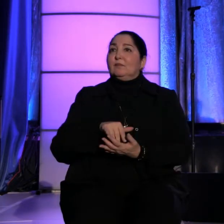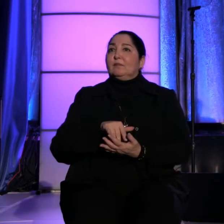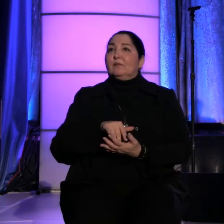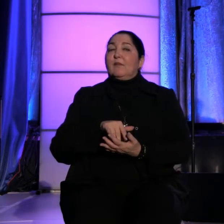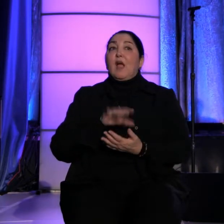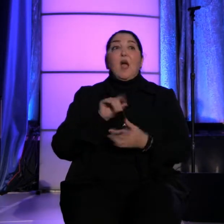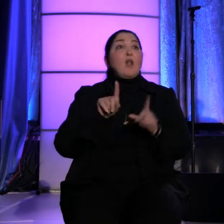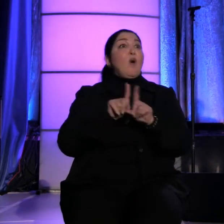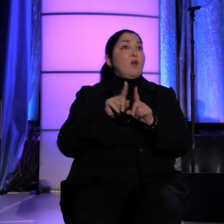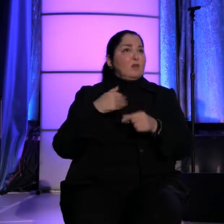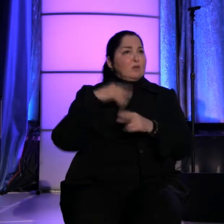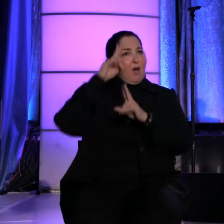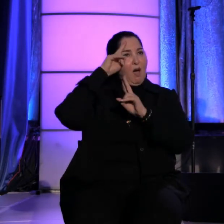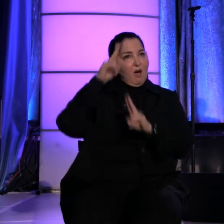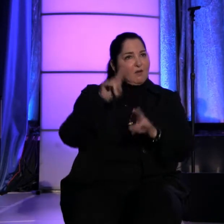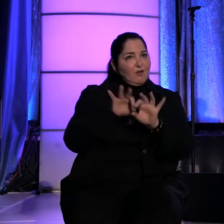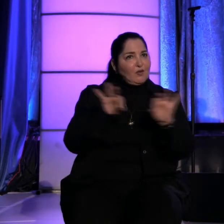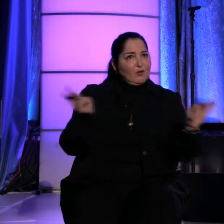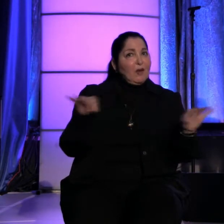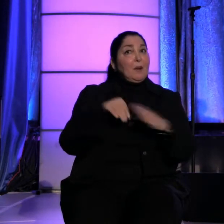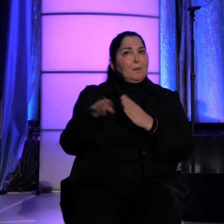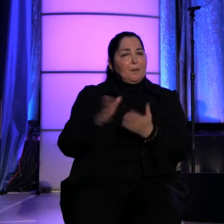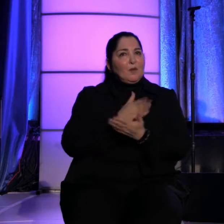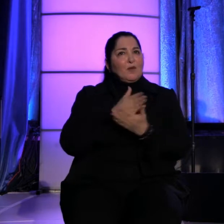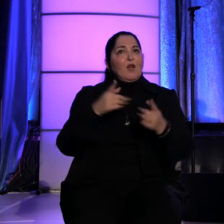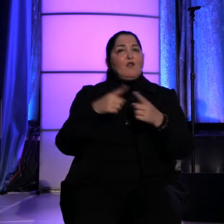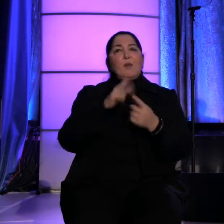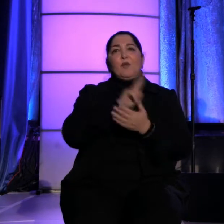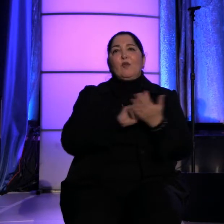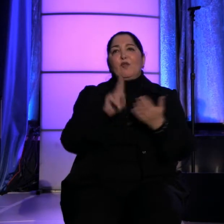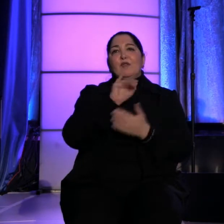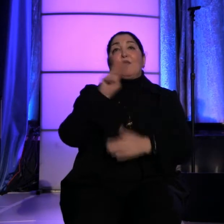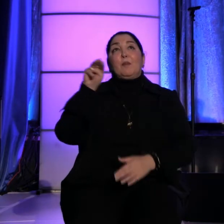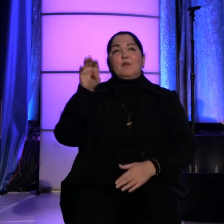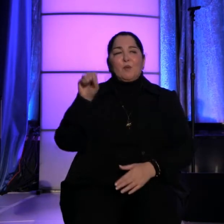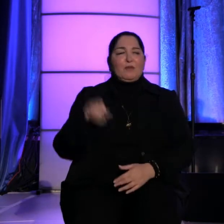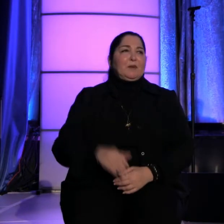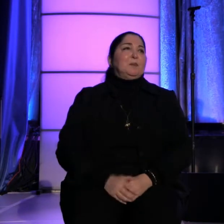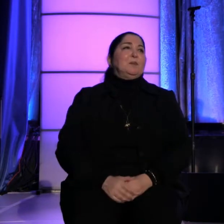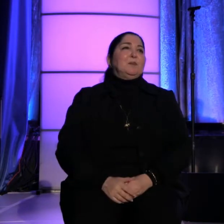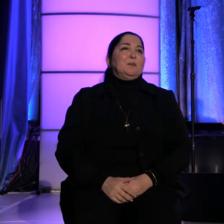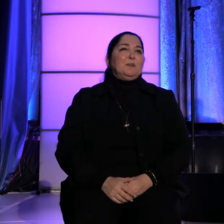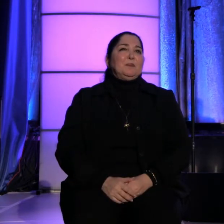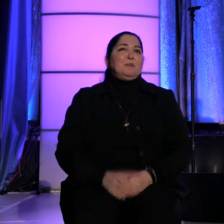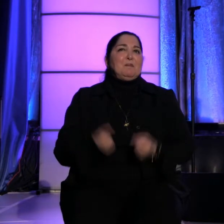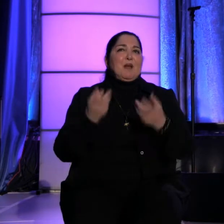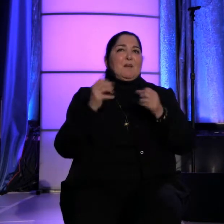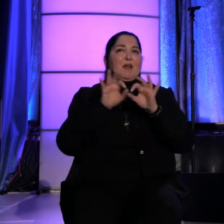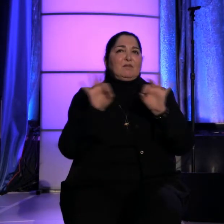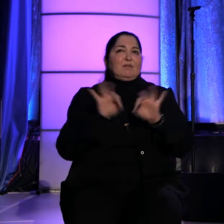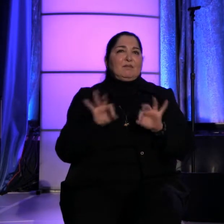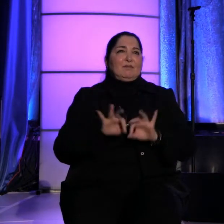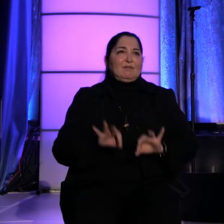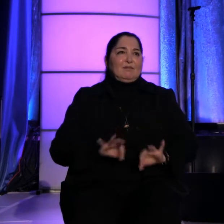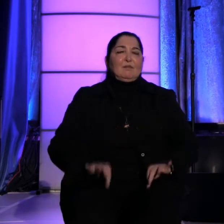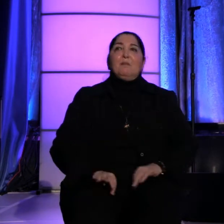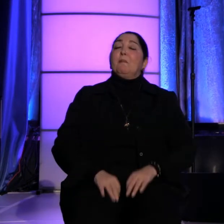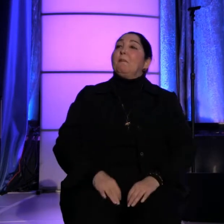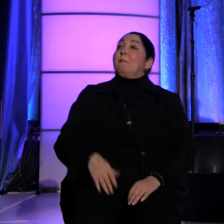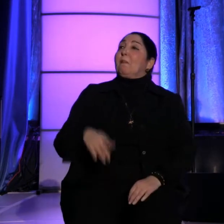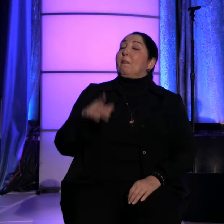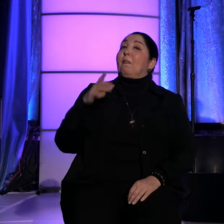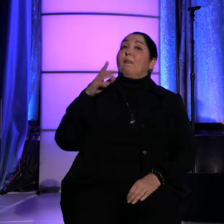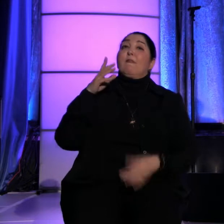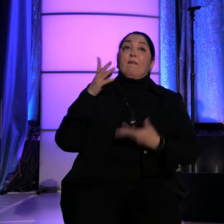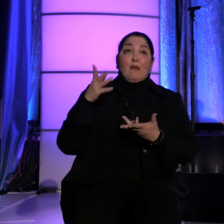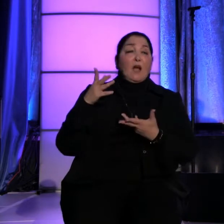also has an honorary degree in music from the University of Missouri. Jane honed her skills as a community leader